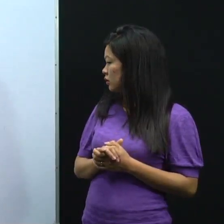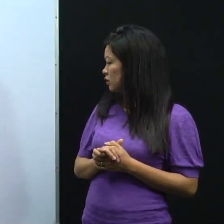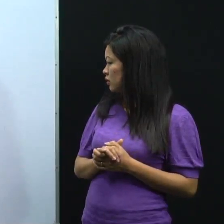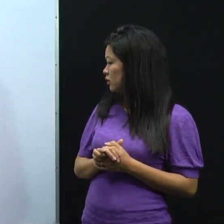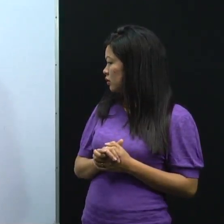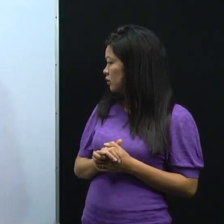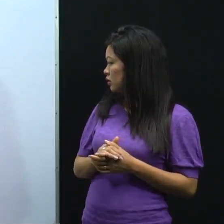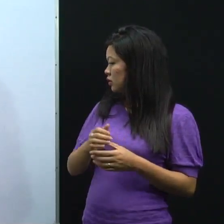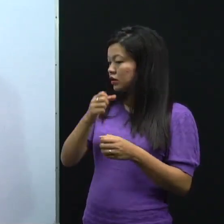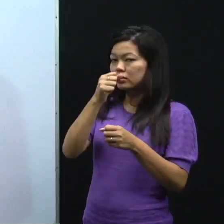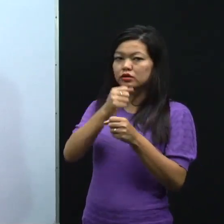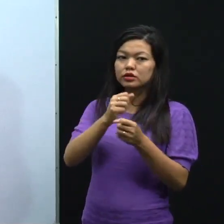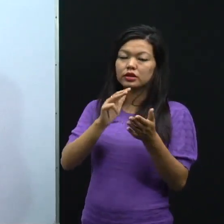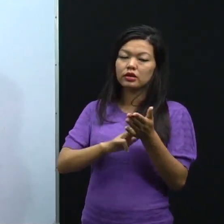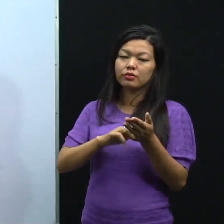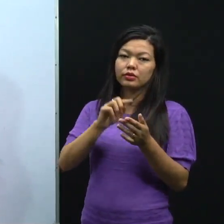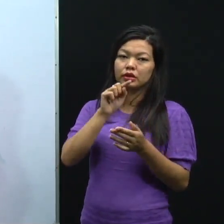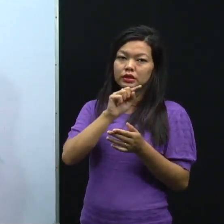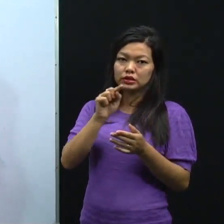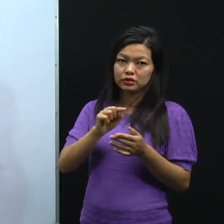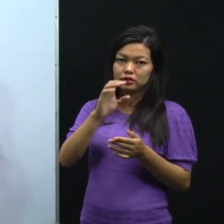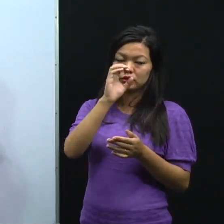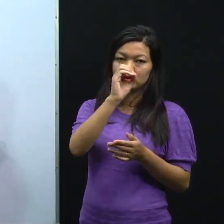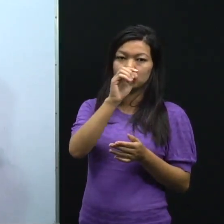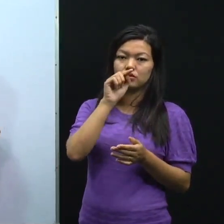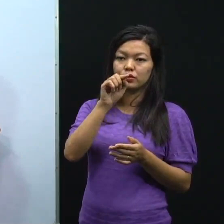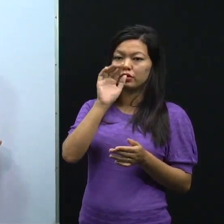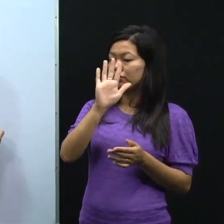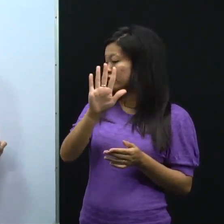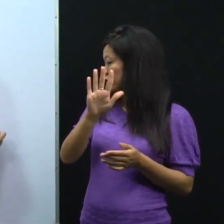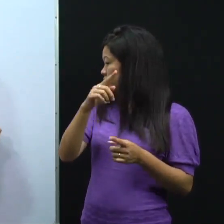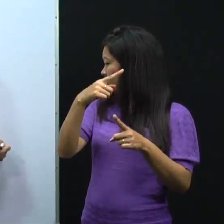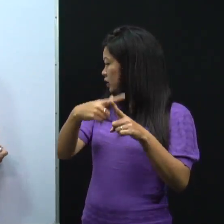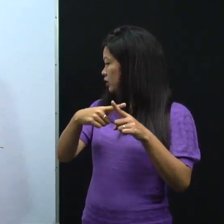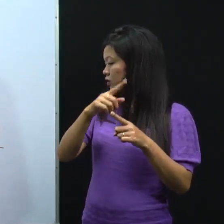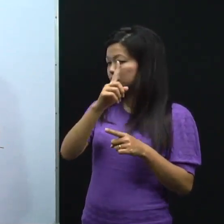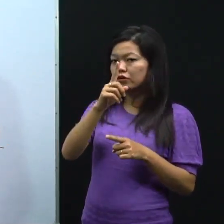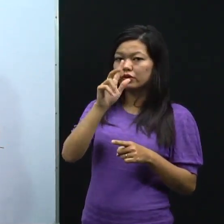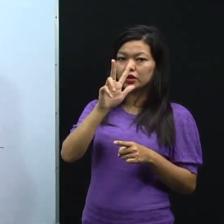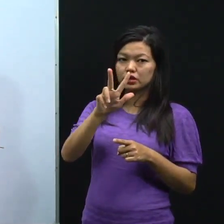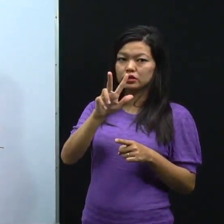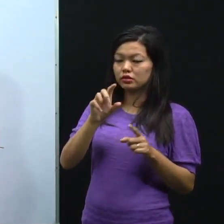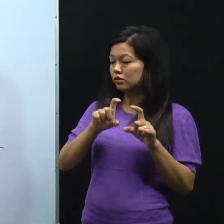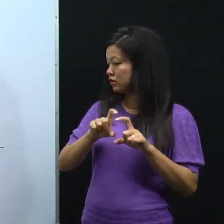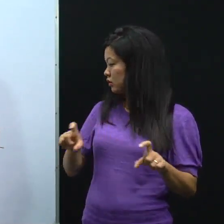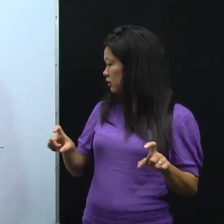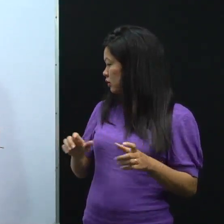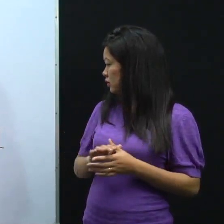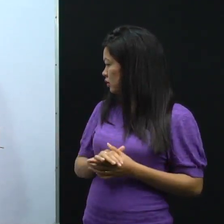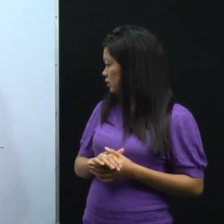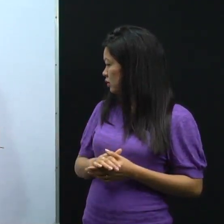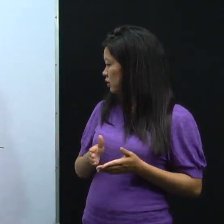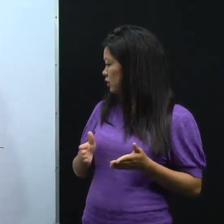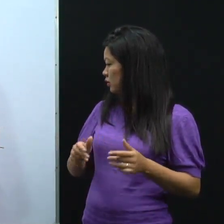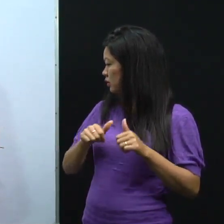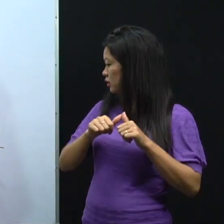given mass, we have to multiply this one, 0.5 into 18. Clear? So we will